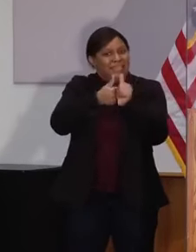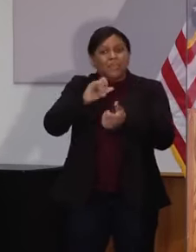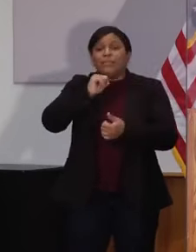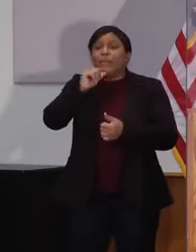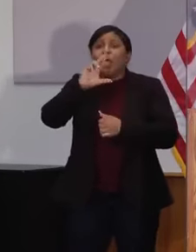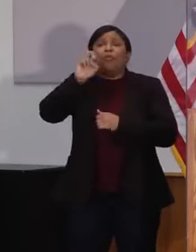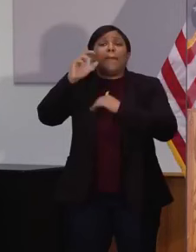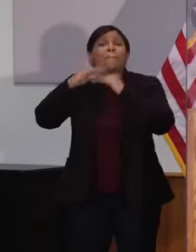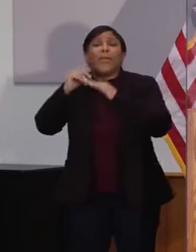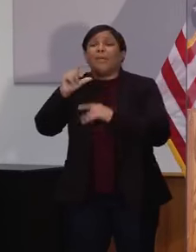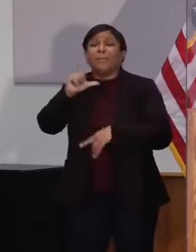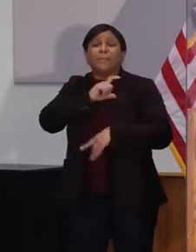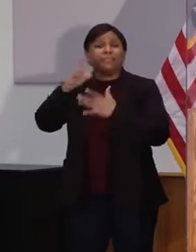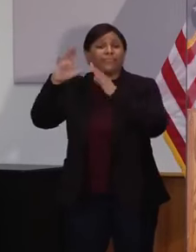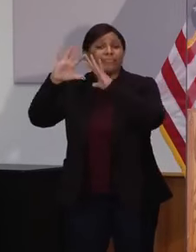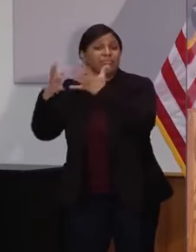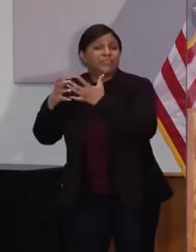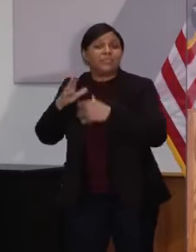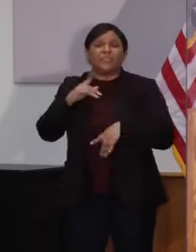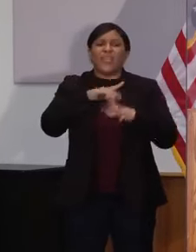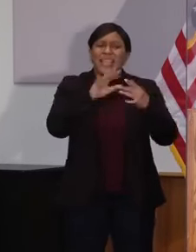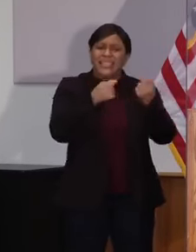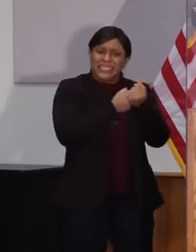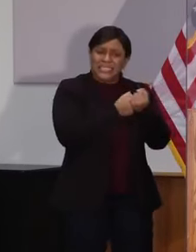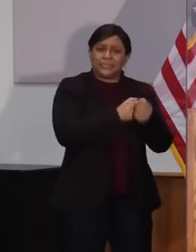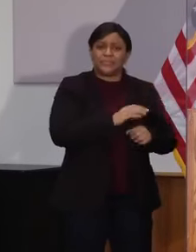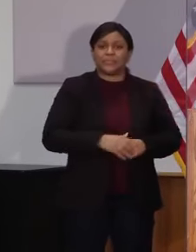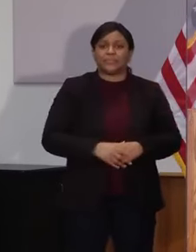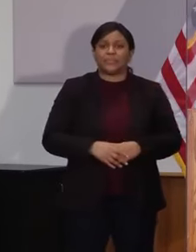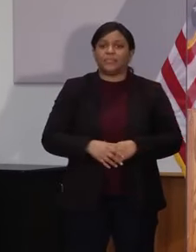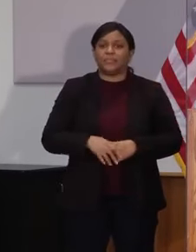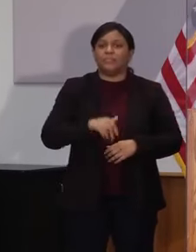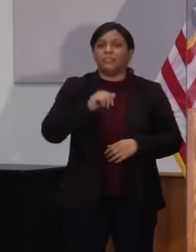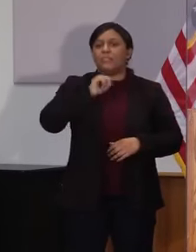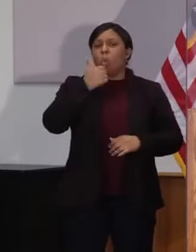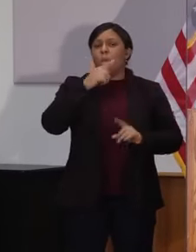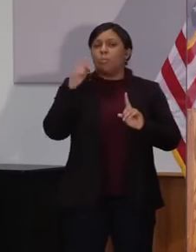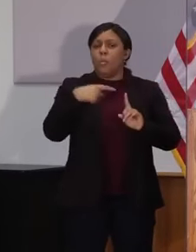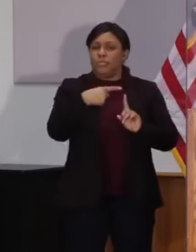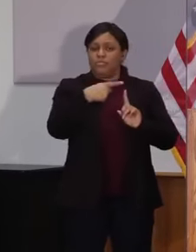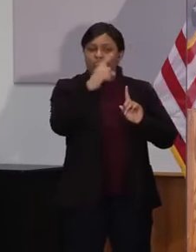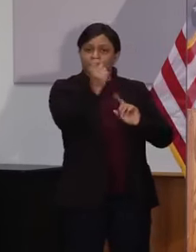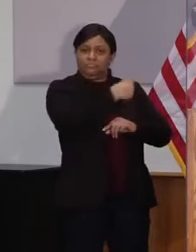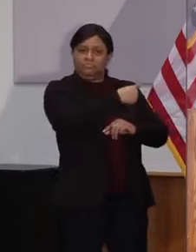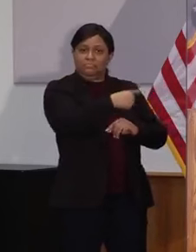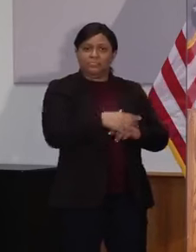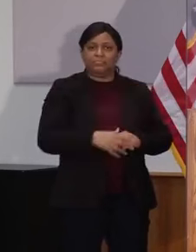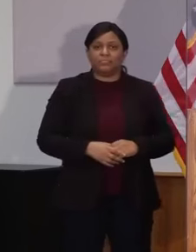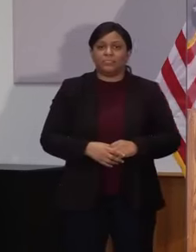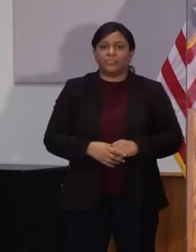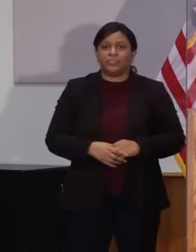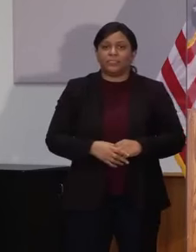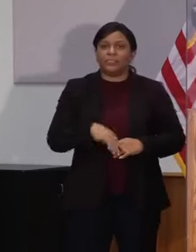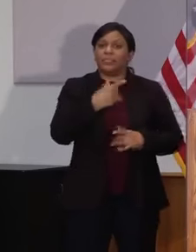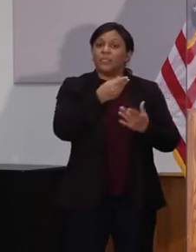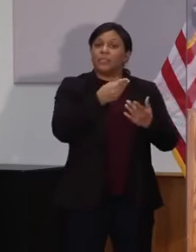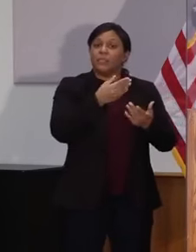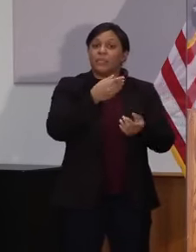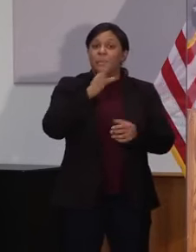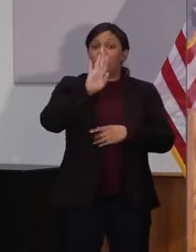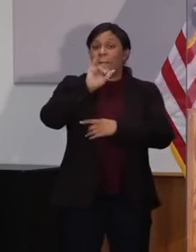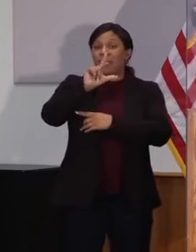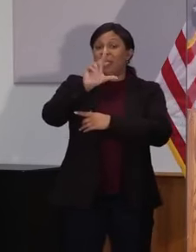together. If I may follow up, the other point that they're making is this idea of bailing out Minneapolis, that the rural lawmakers have